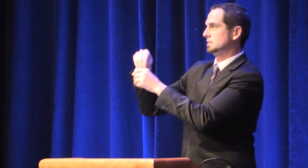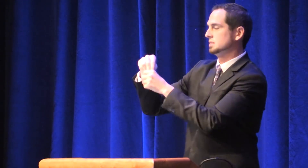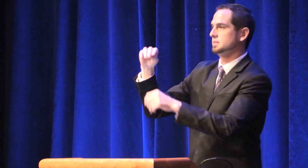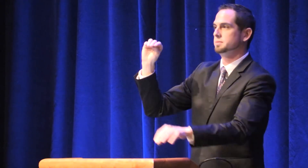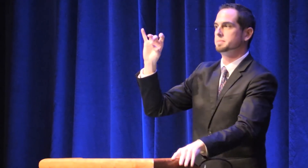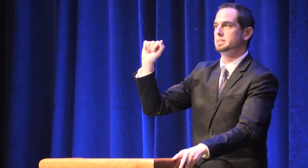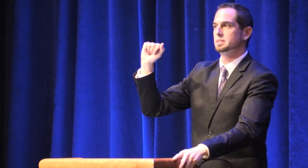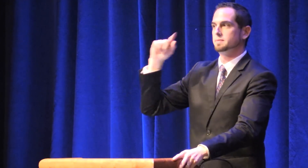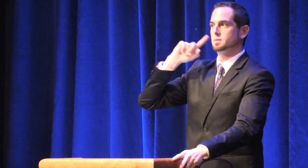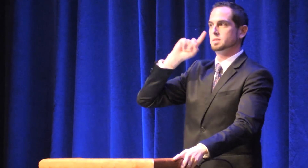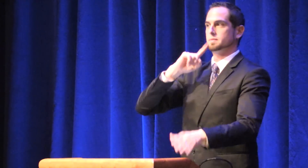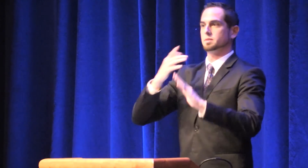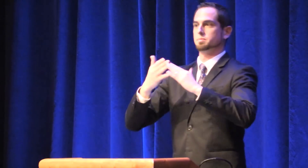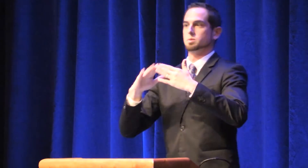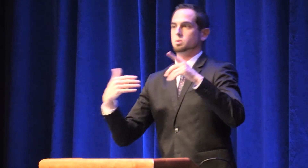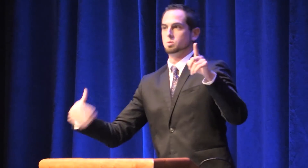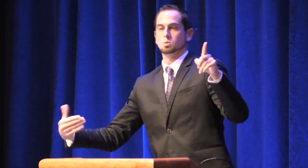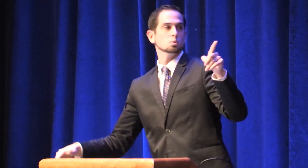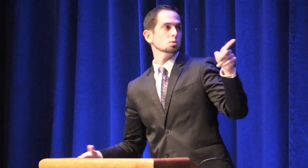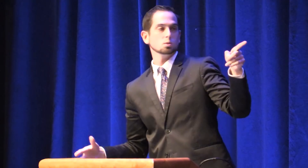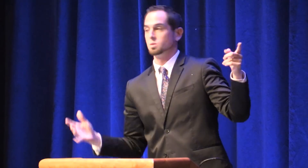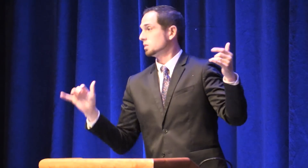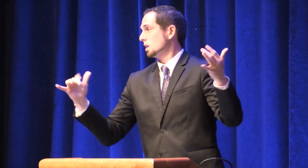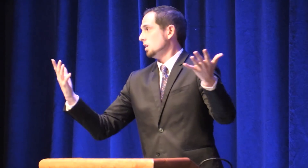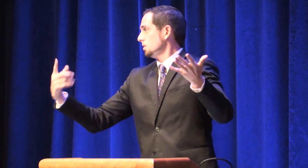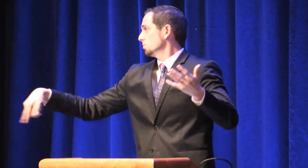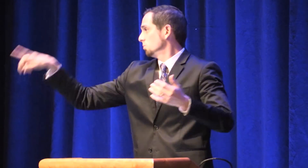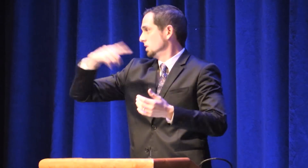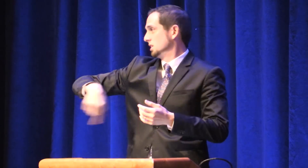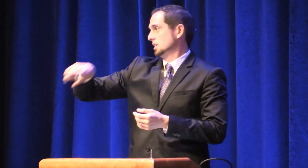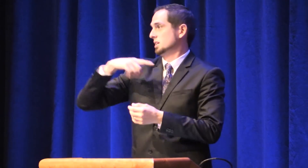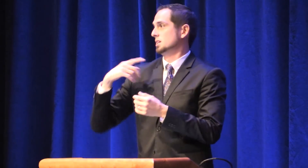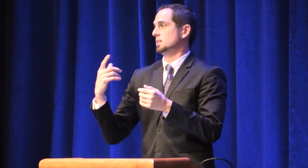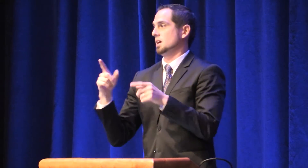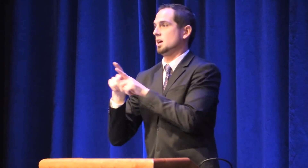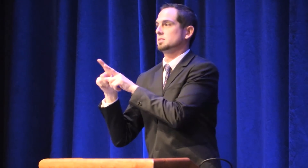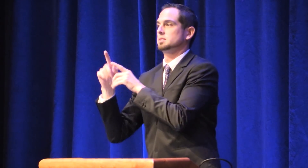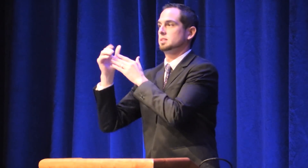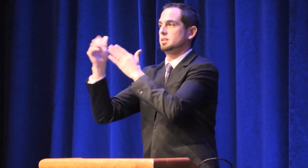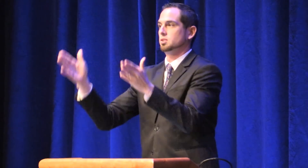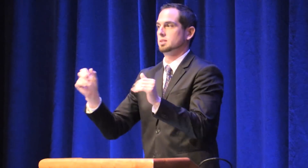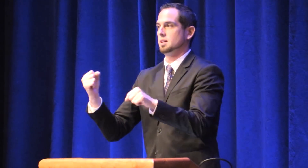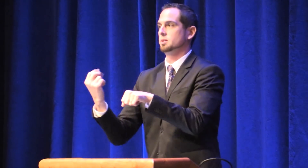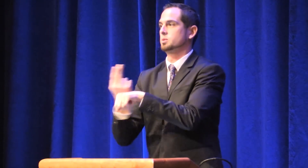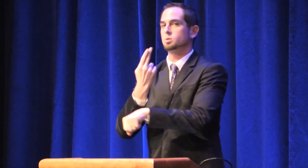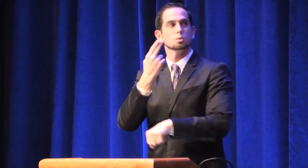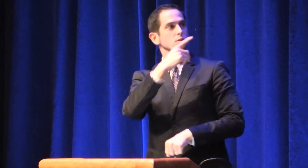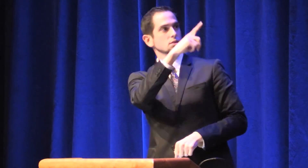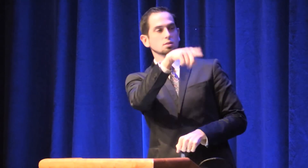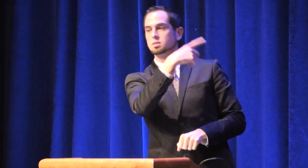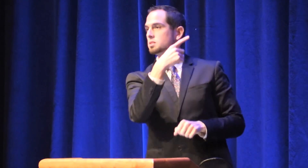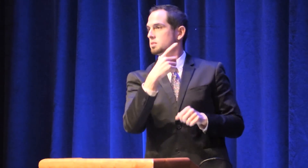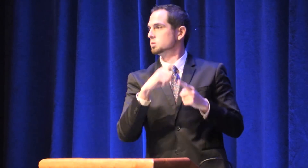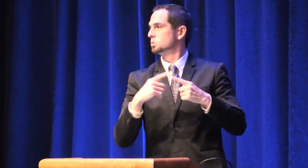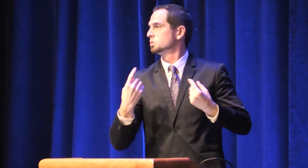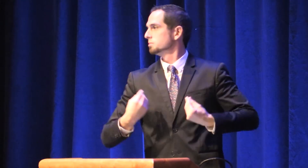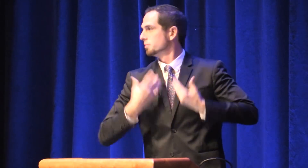can shine. This is unprecedented representation on the world's biggest stages. We're using